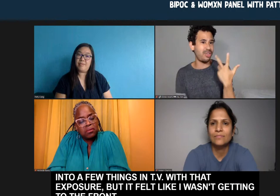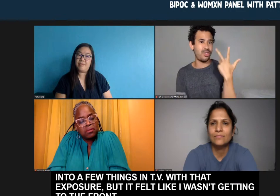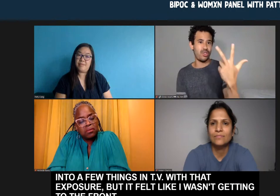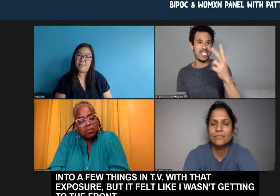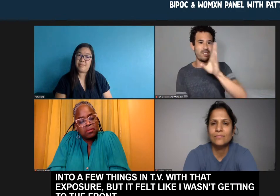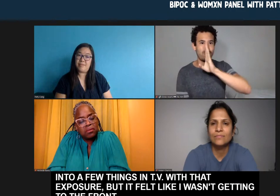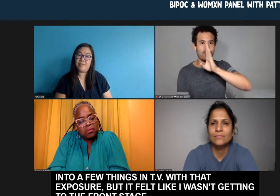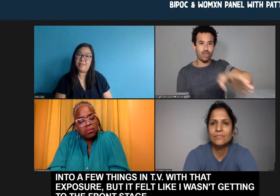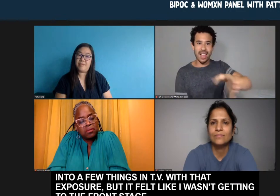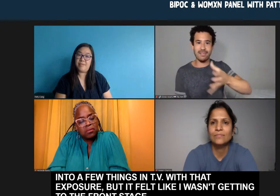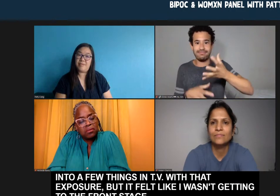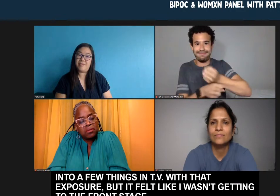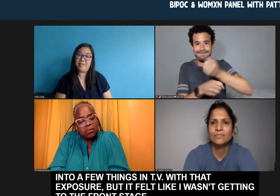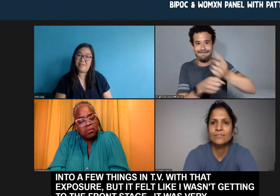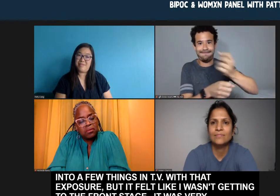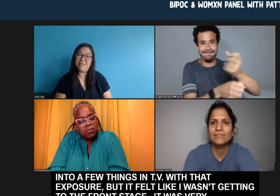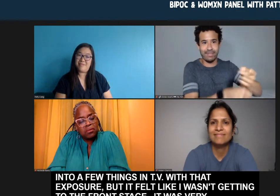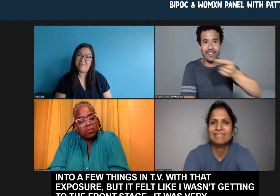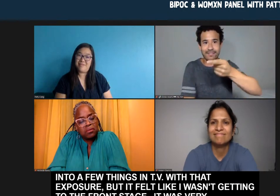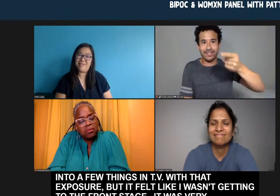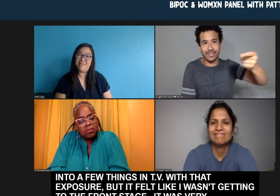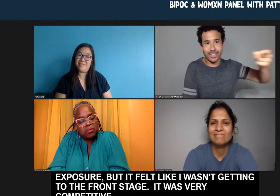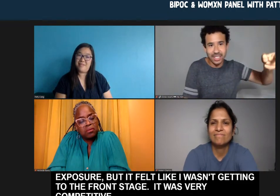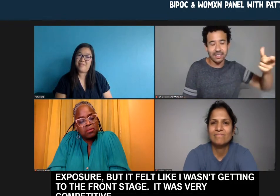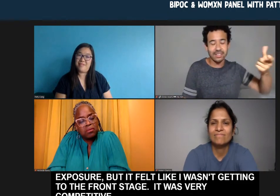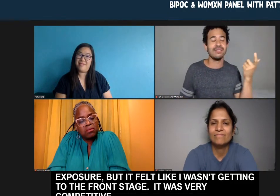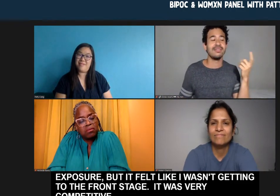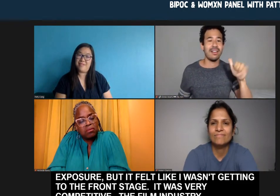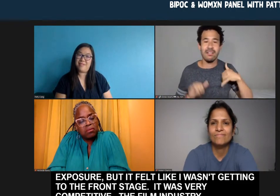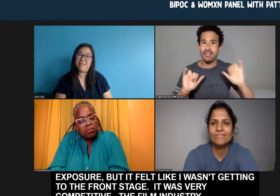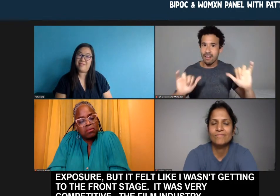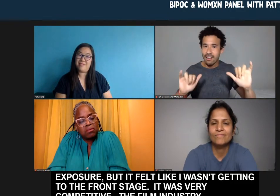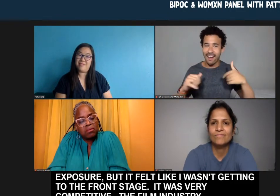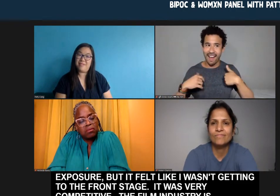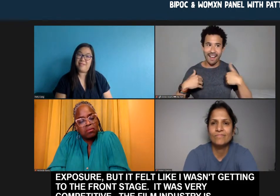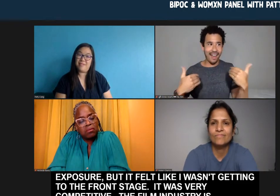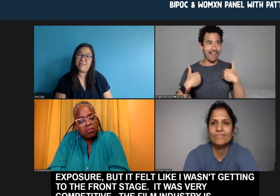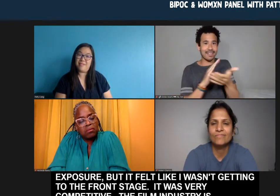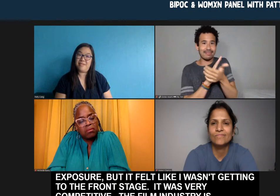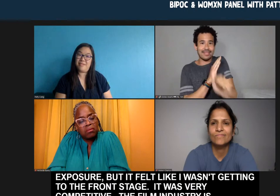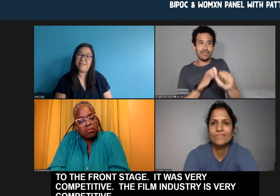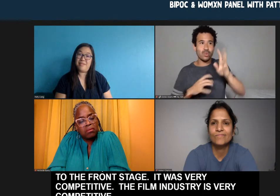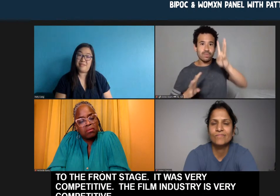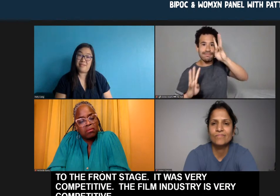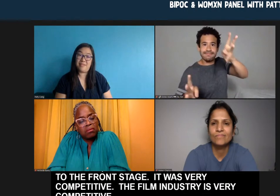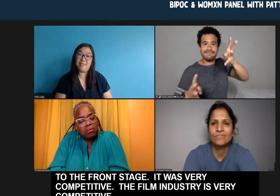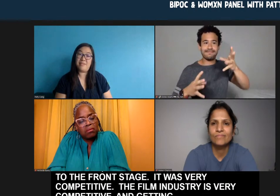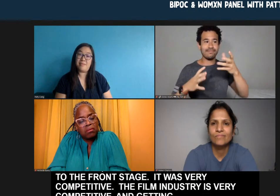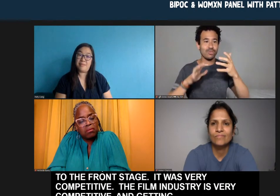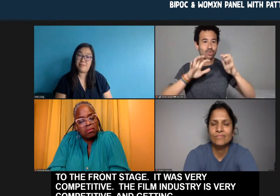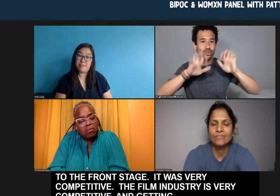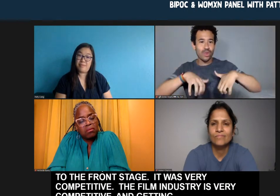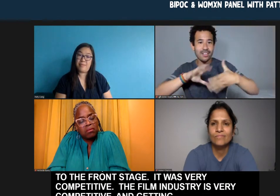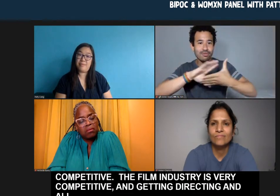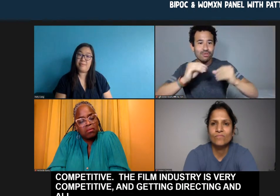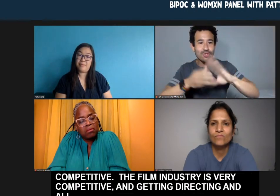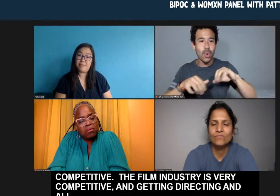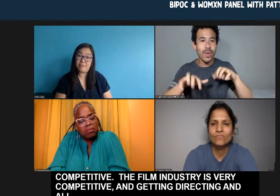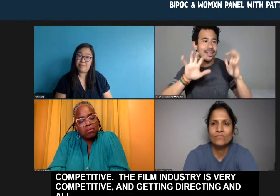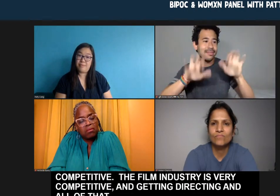competitive. The film industry is very competitive, and getting directing and all of that, it was really hard to make a breakthrough. And I